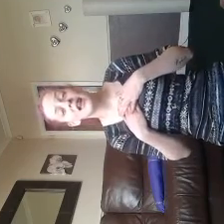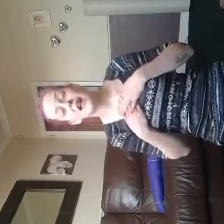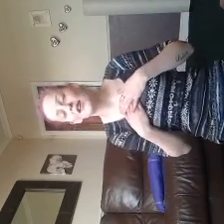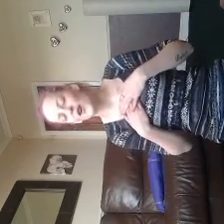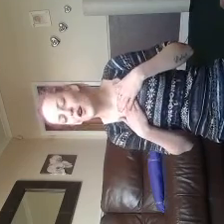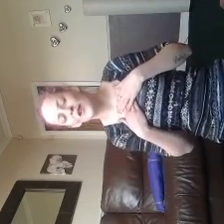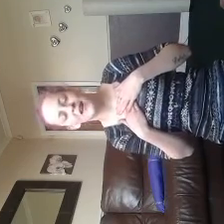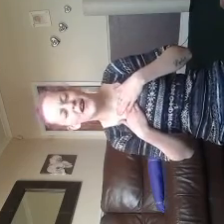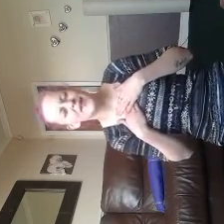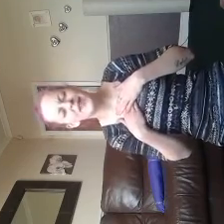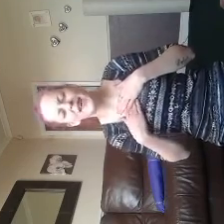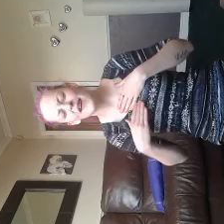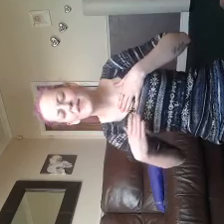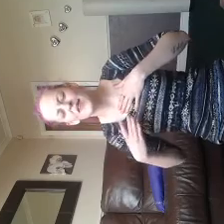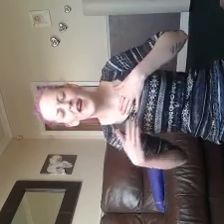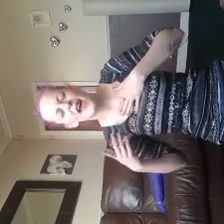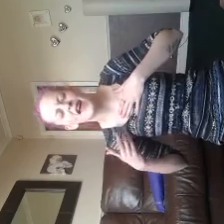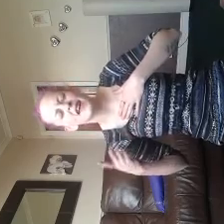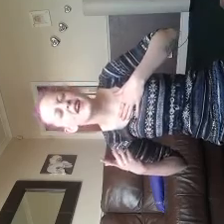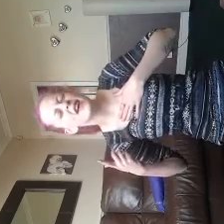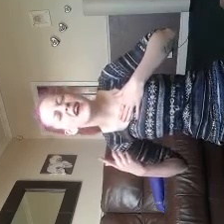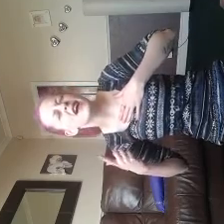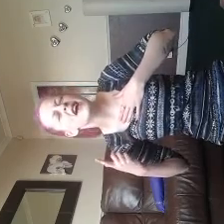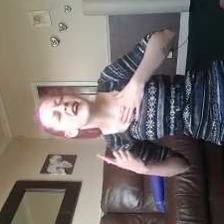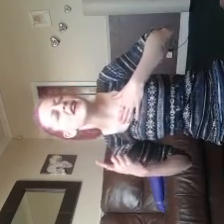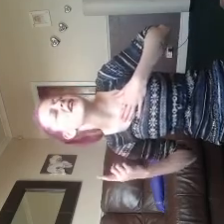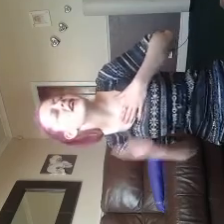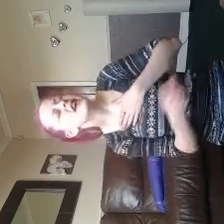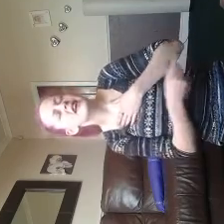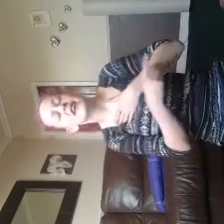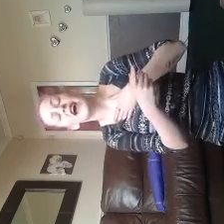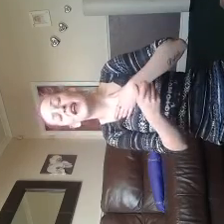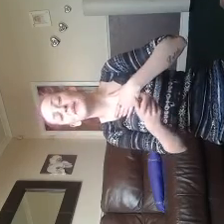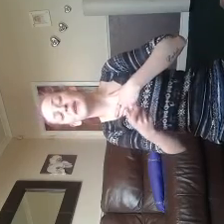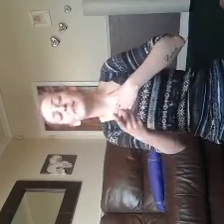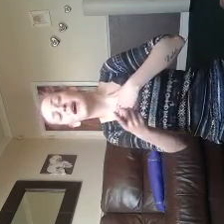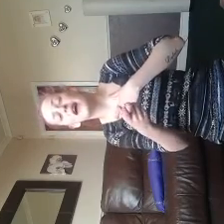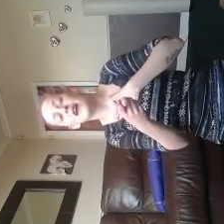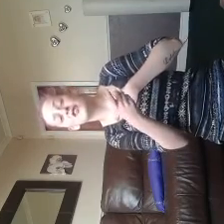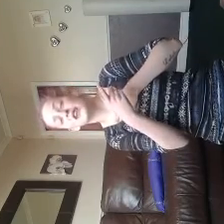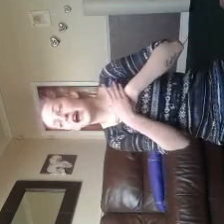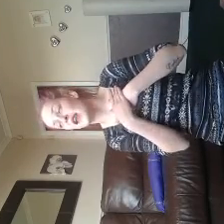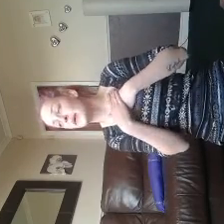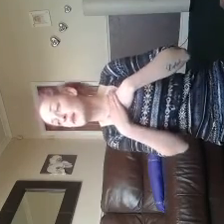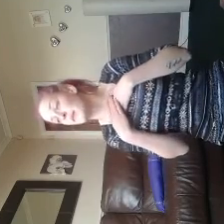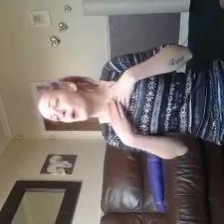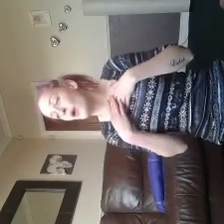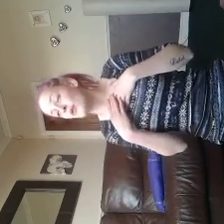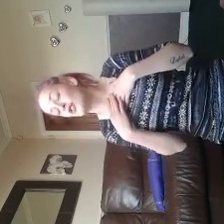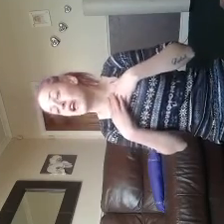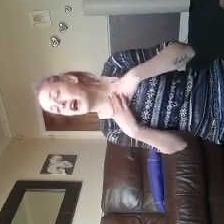All I know, love will save the day. You gotta be bad, you gotta be bold, you gotta